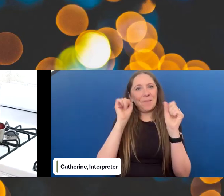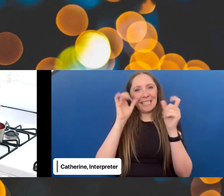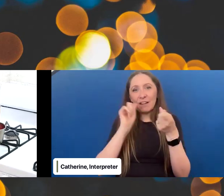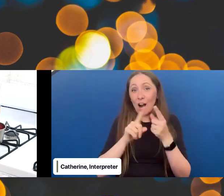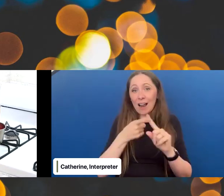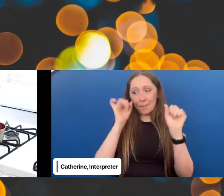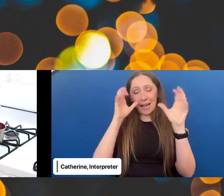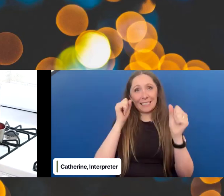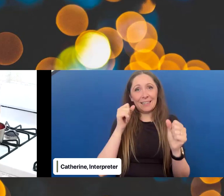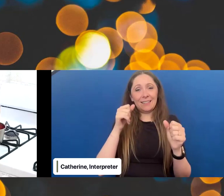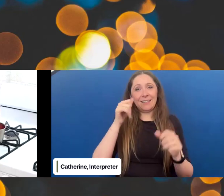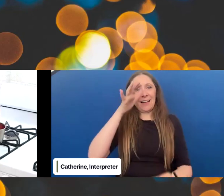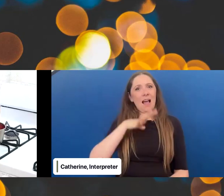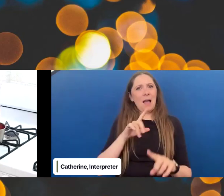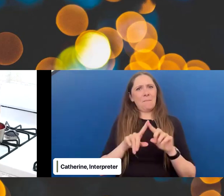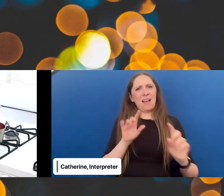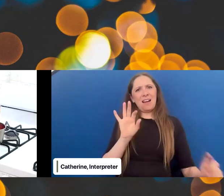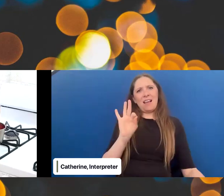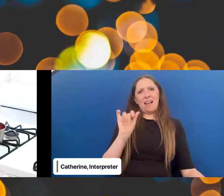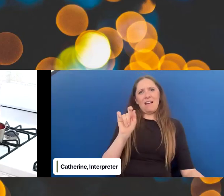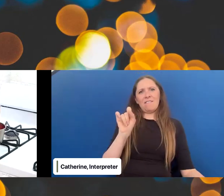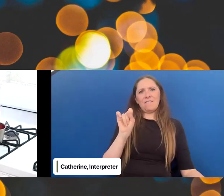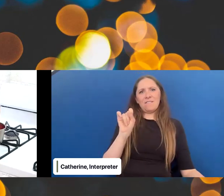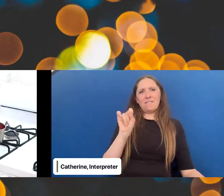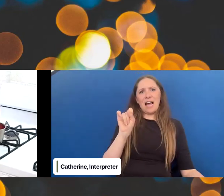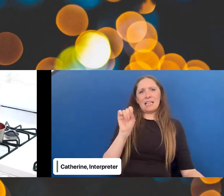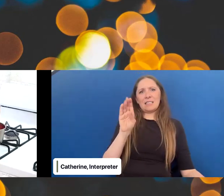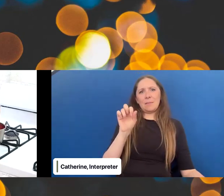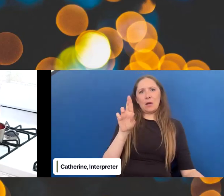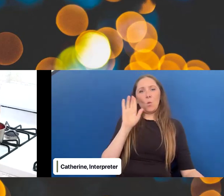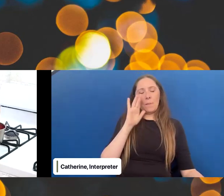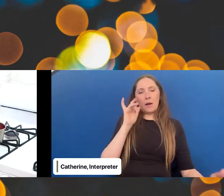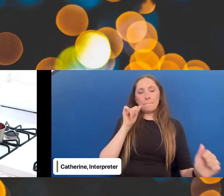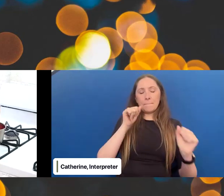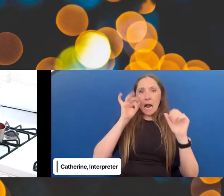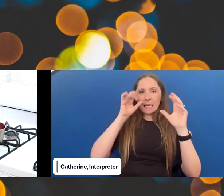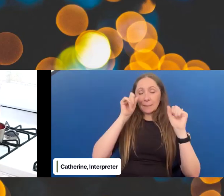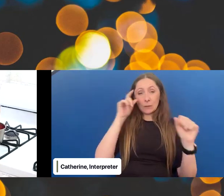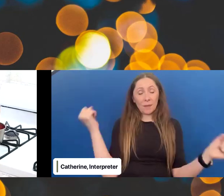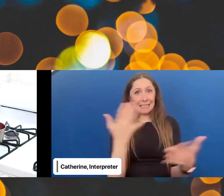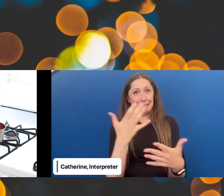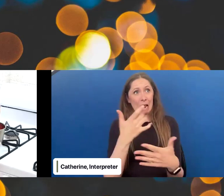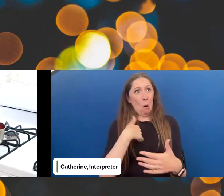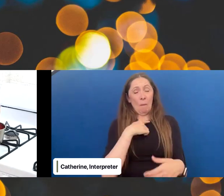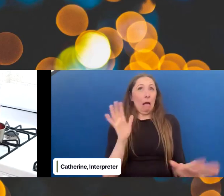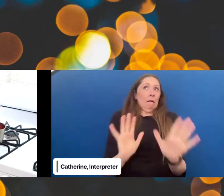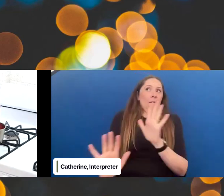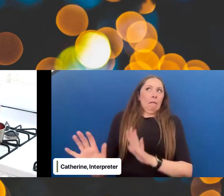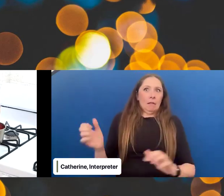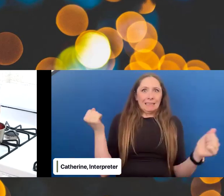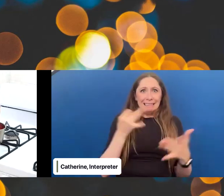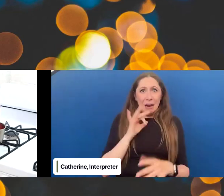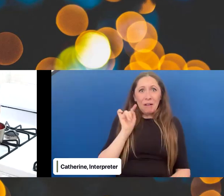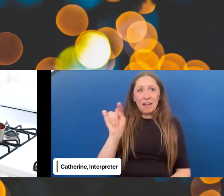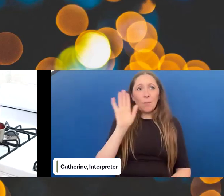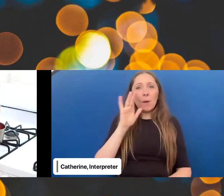But Michael Fassbender would have been interesting as Calico Jack because he would have terrified us. Terrified us. I think